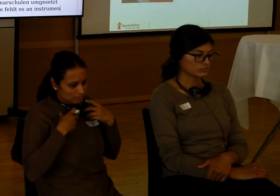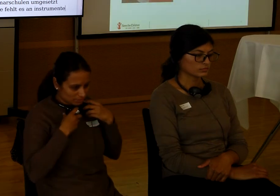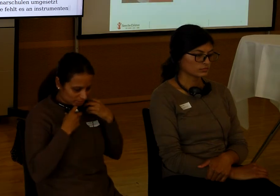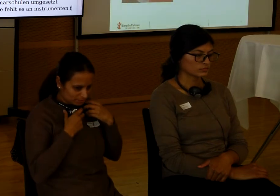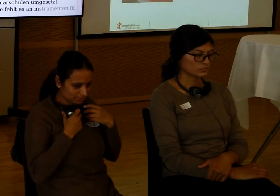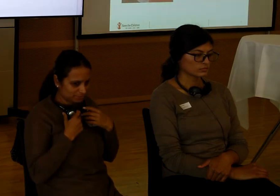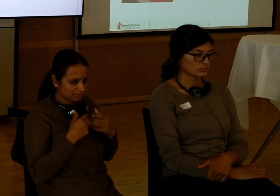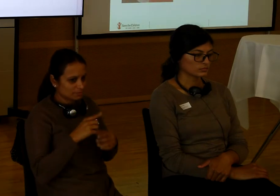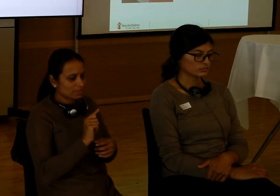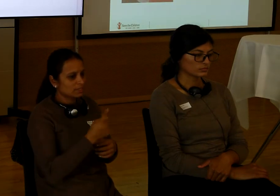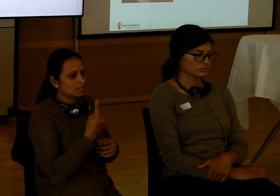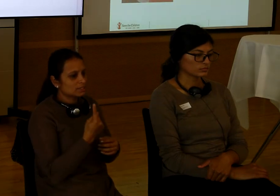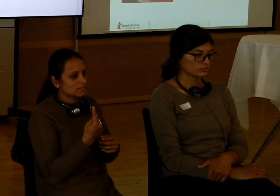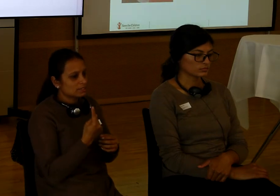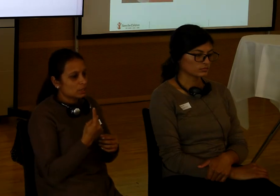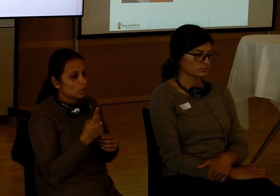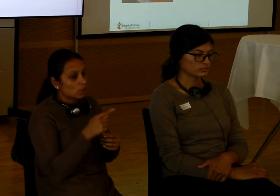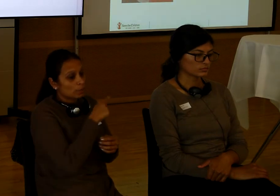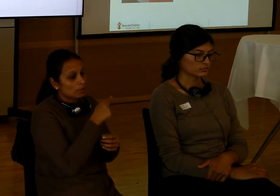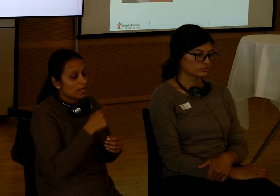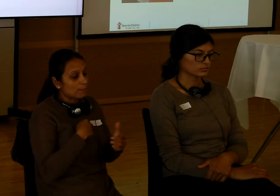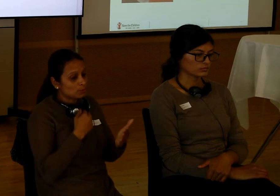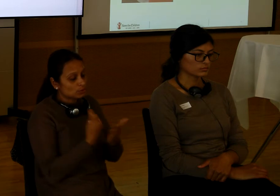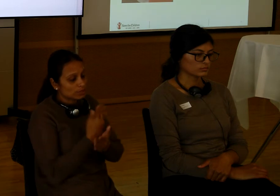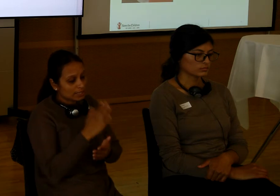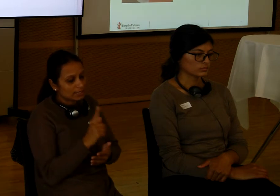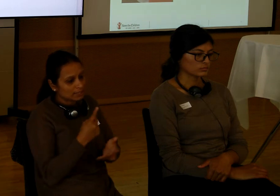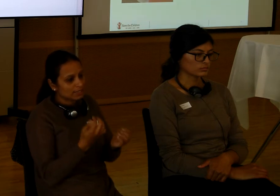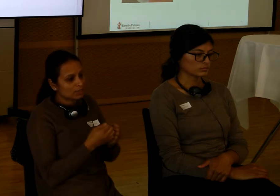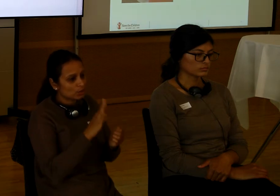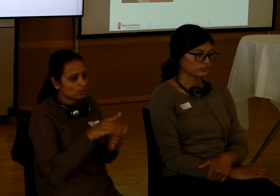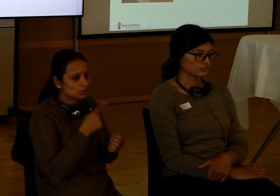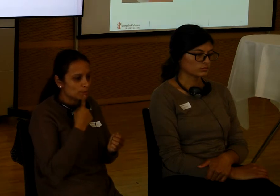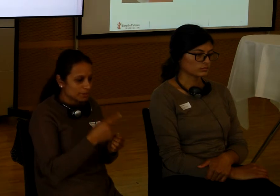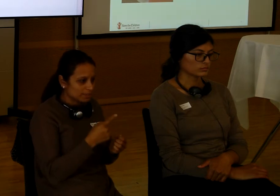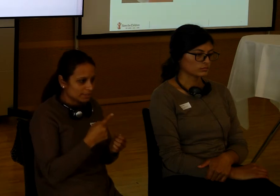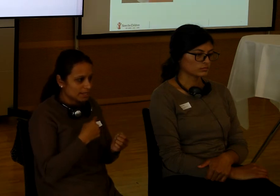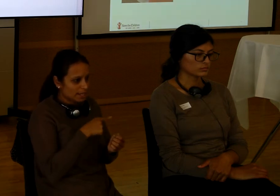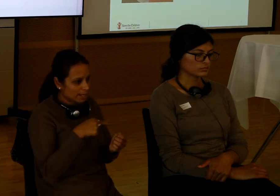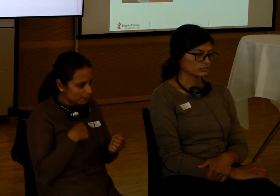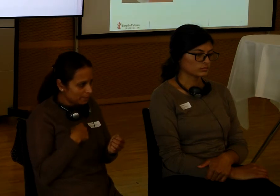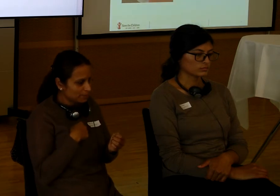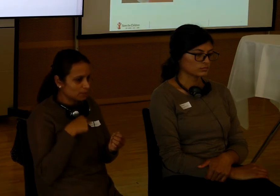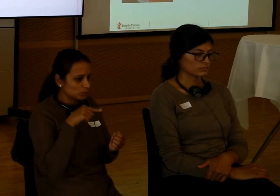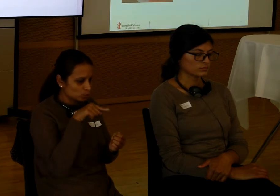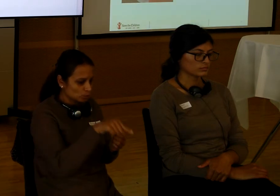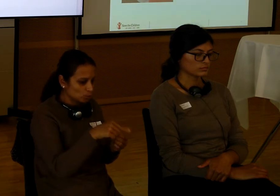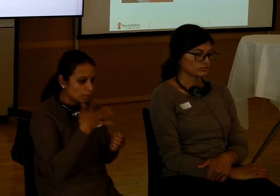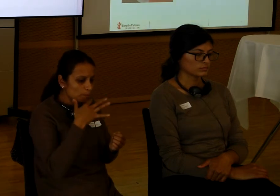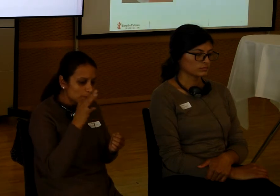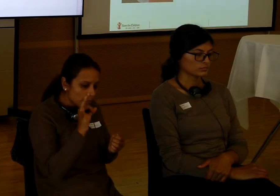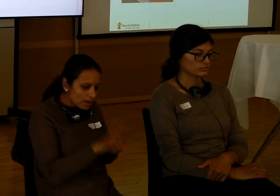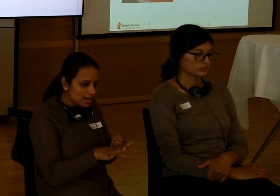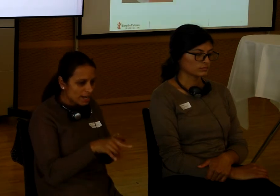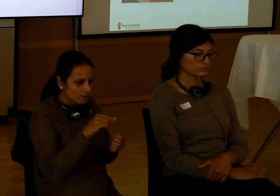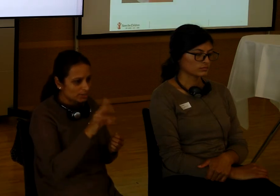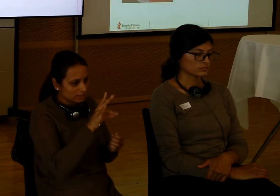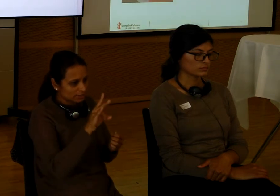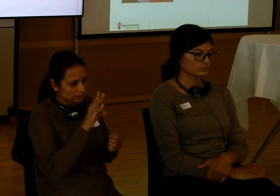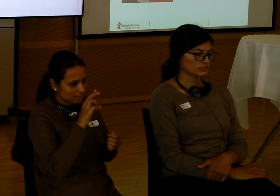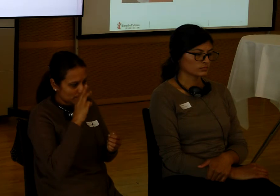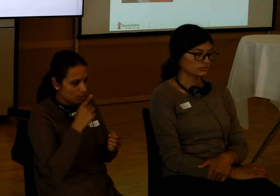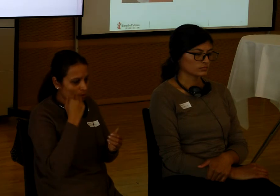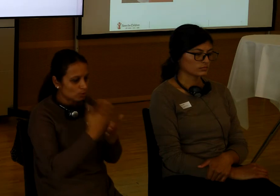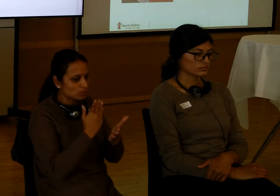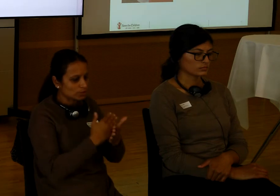So what is Safe to Children doing there? As Safe to Children, we acknowledge the crucial role that early education can